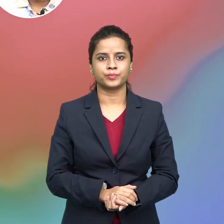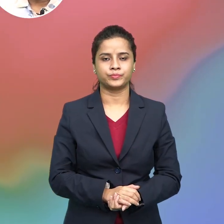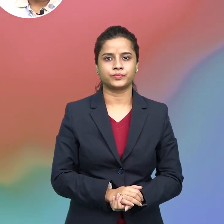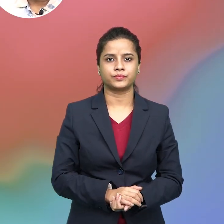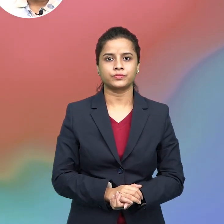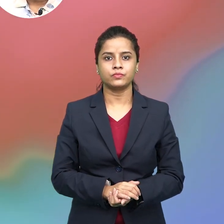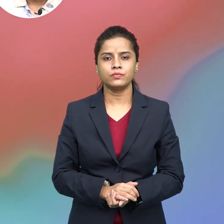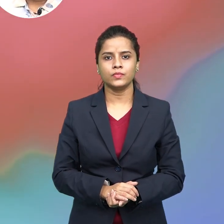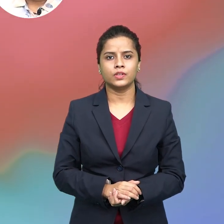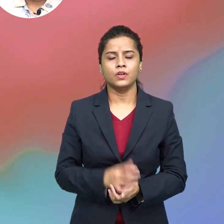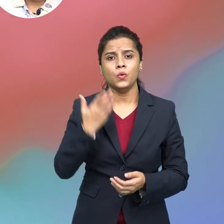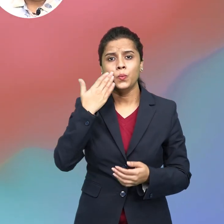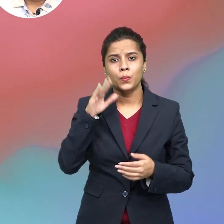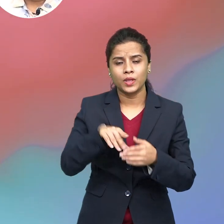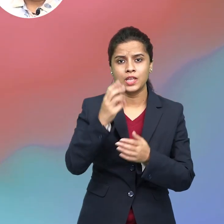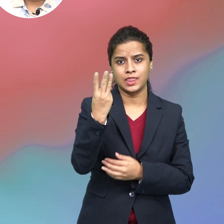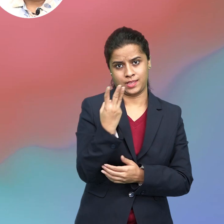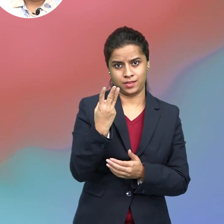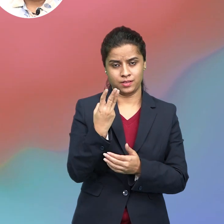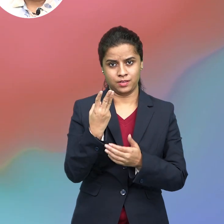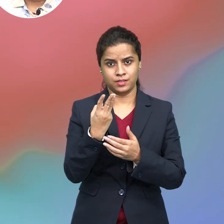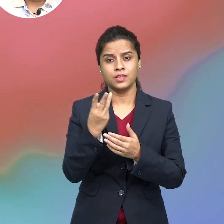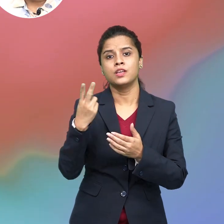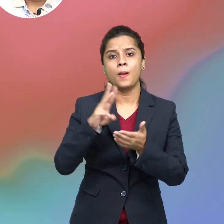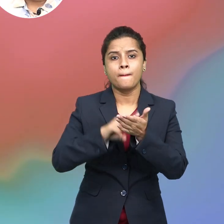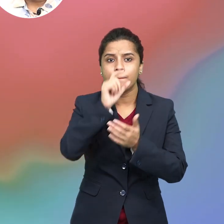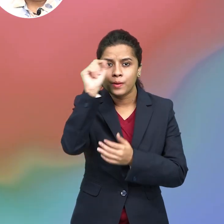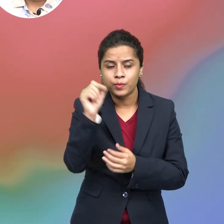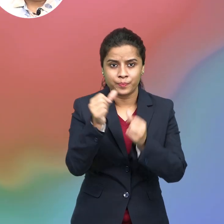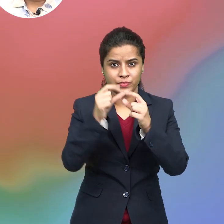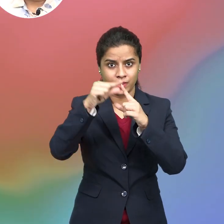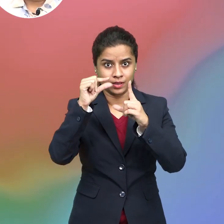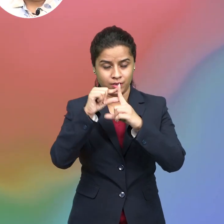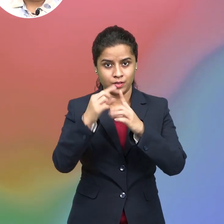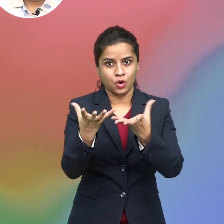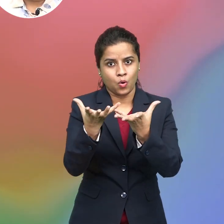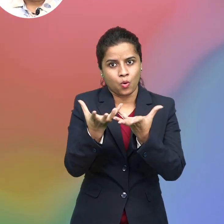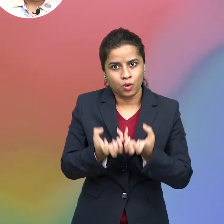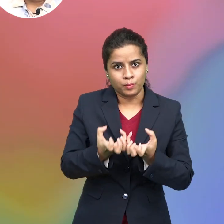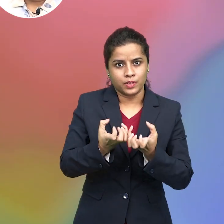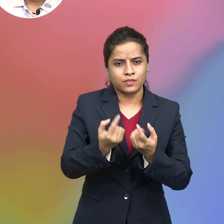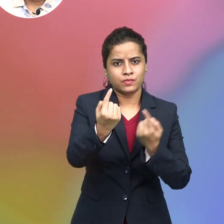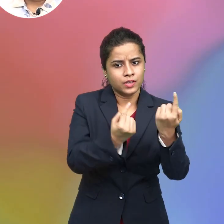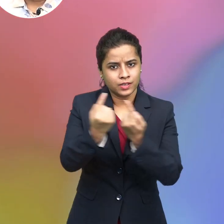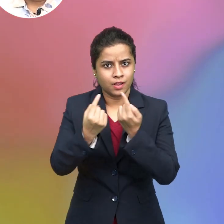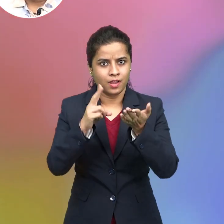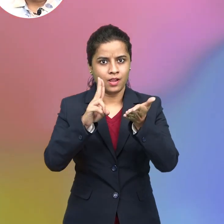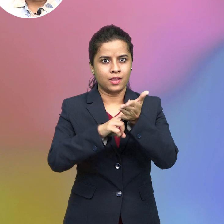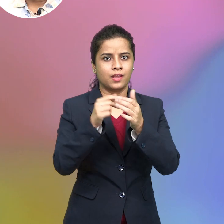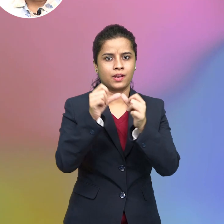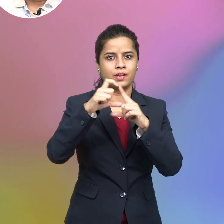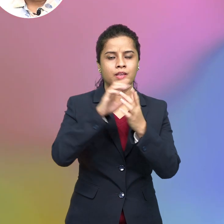Due to this, 3 molecules of ATP are obtained from each